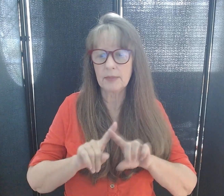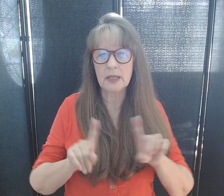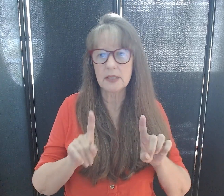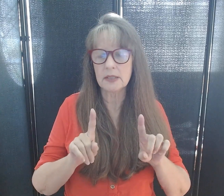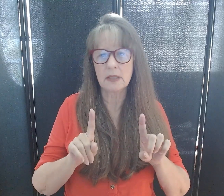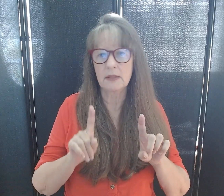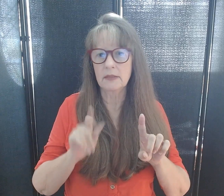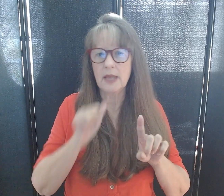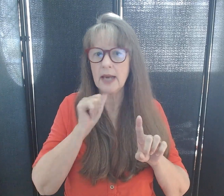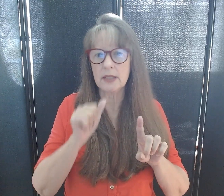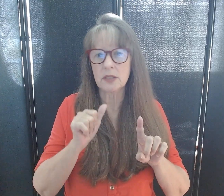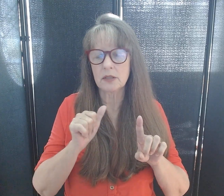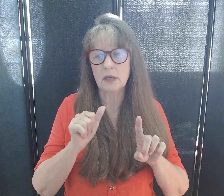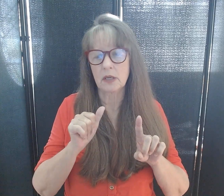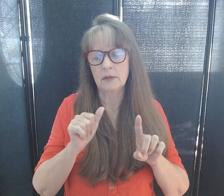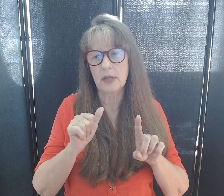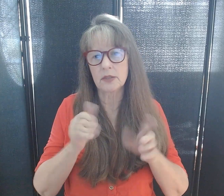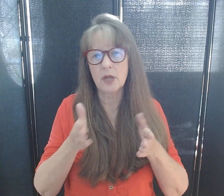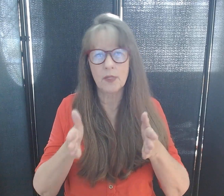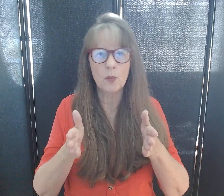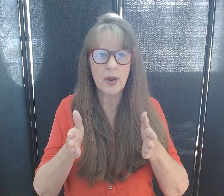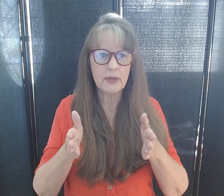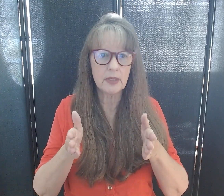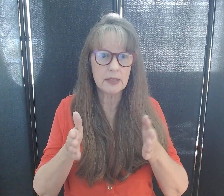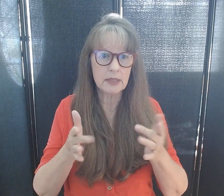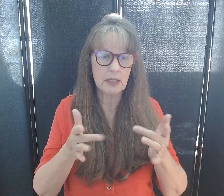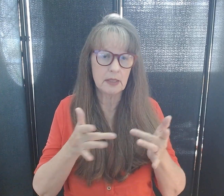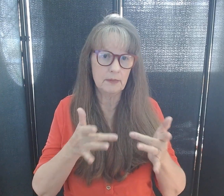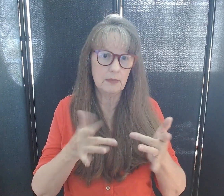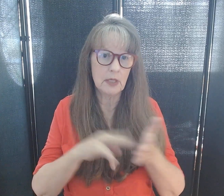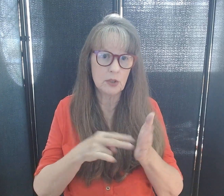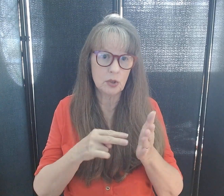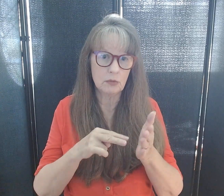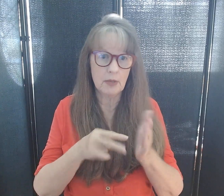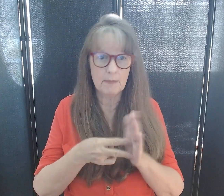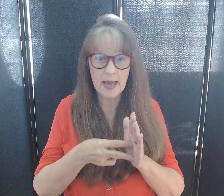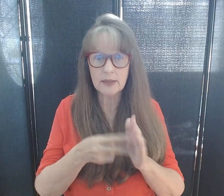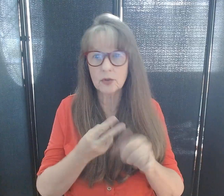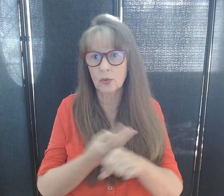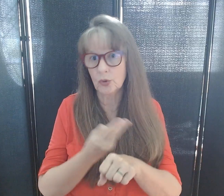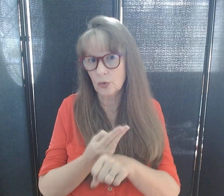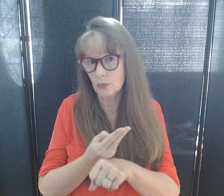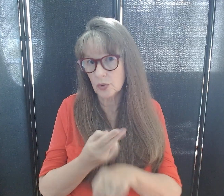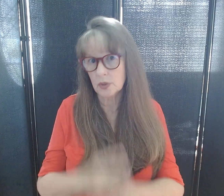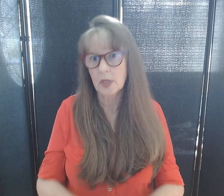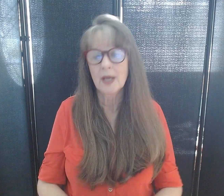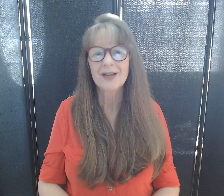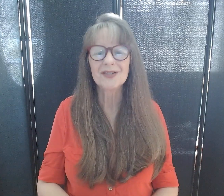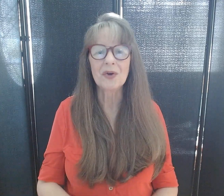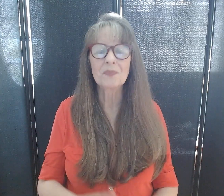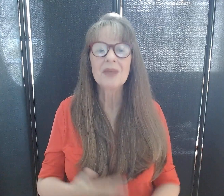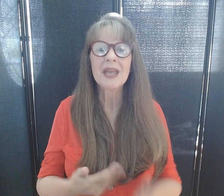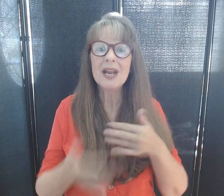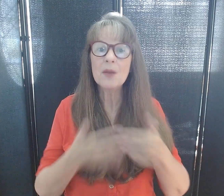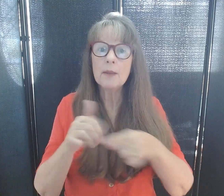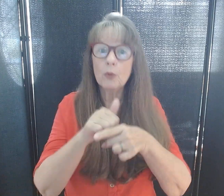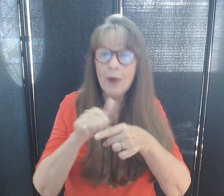because that is, it's not the way that it's meant or used. So anyway,